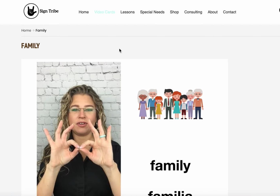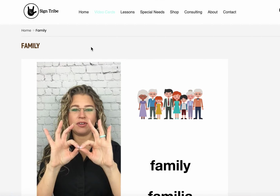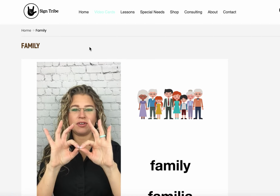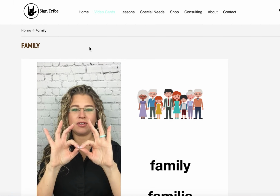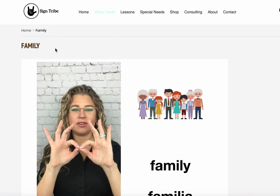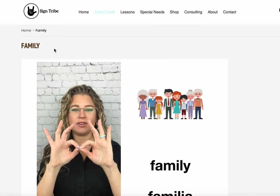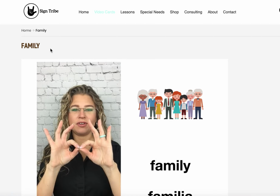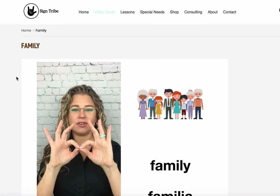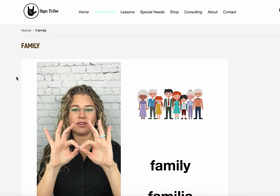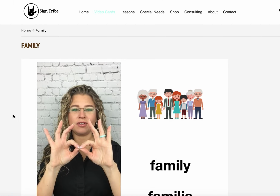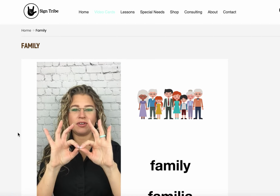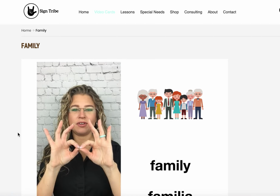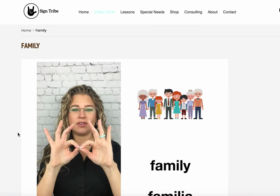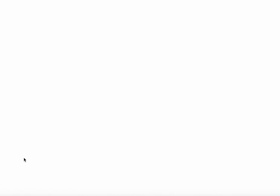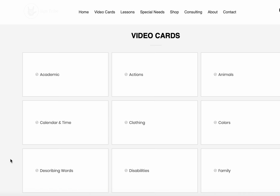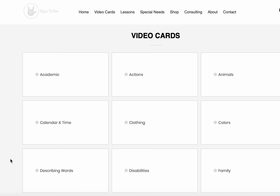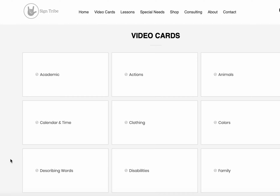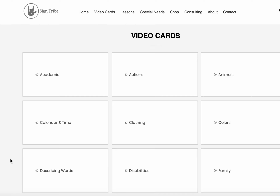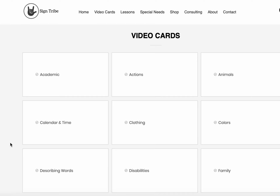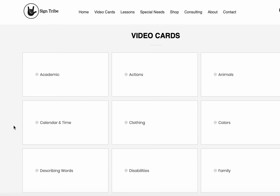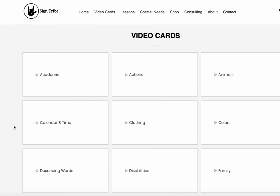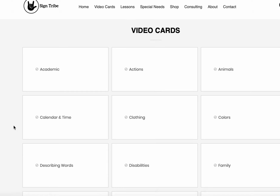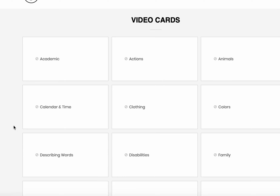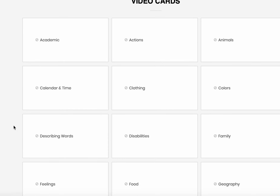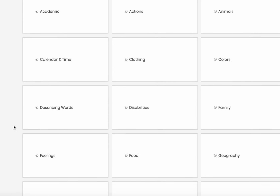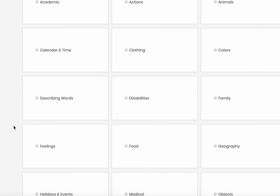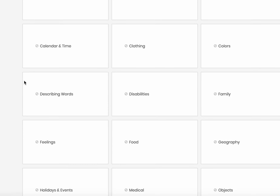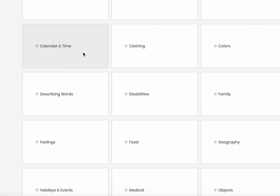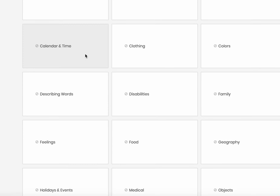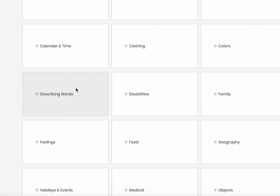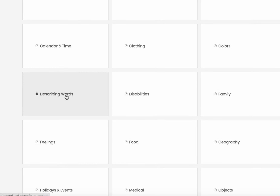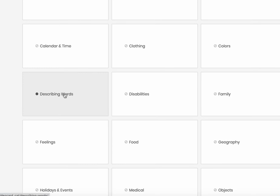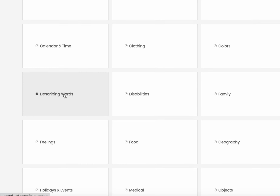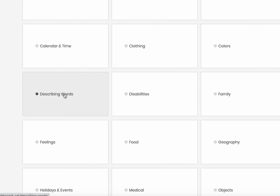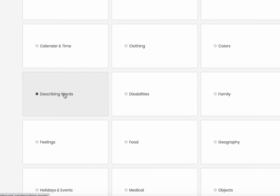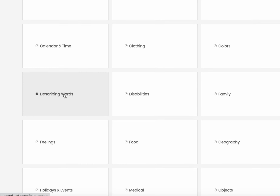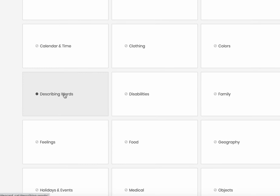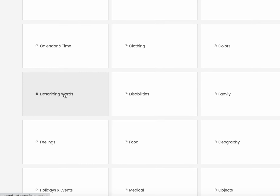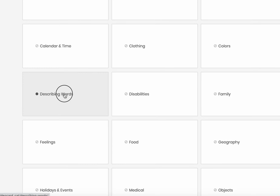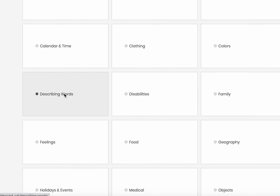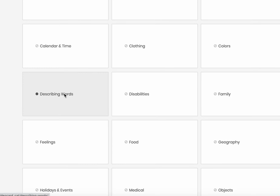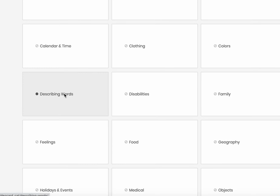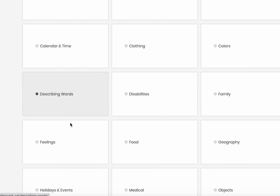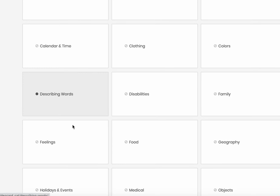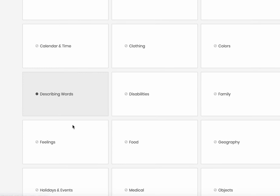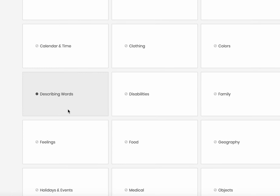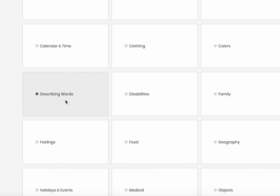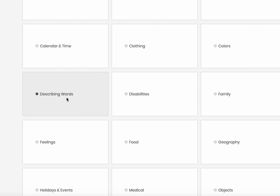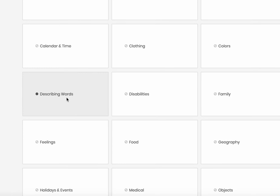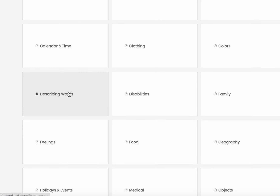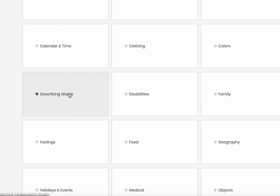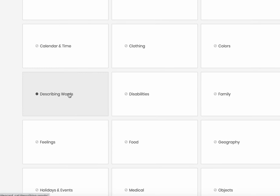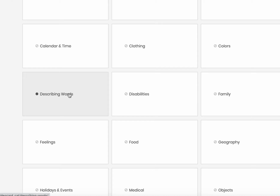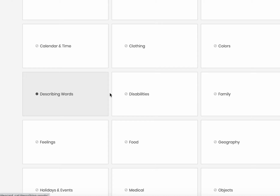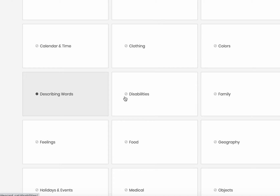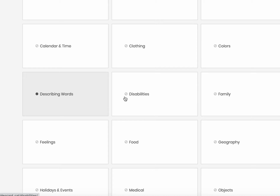website, even in the lessons. So all of the video card videos can be adjusted as far as the speed that you need